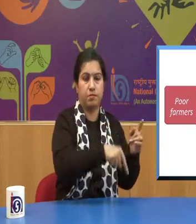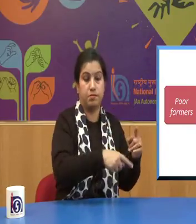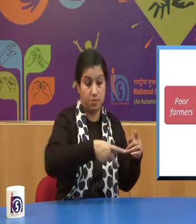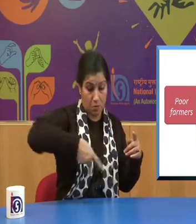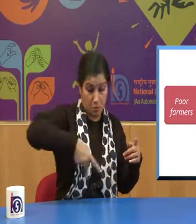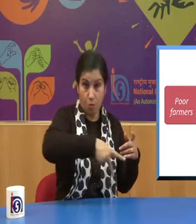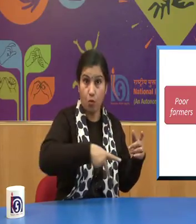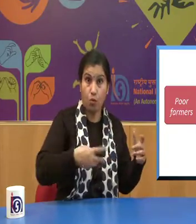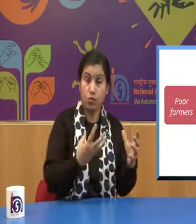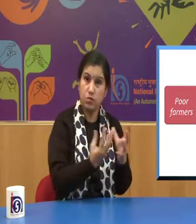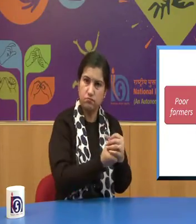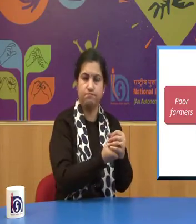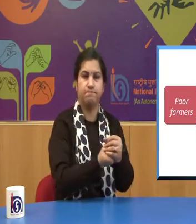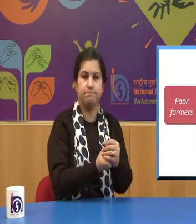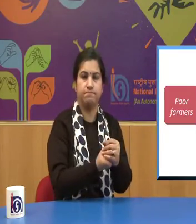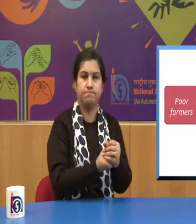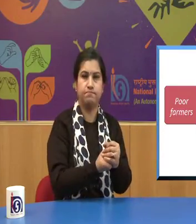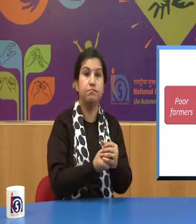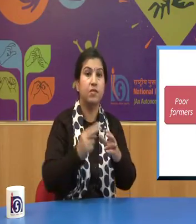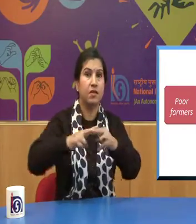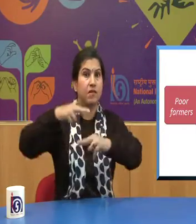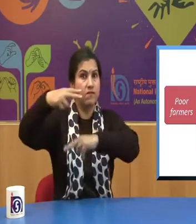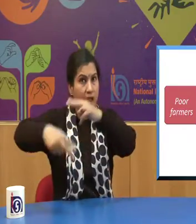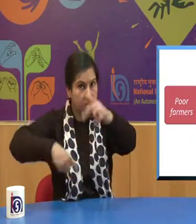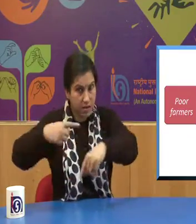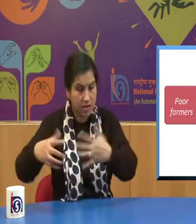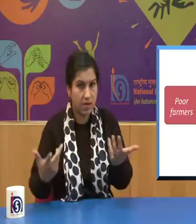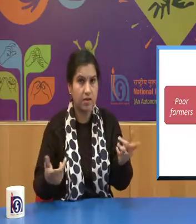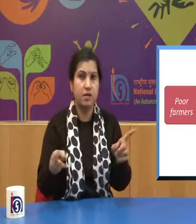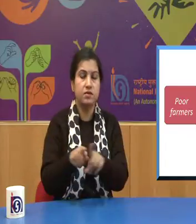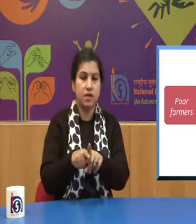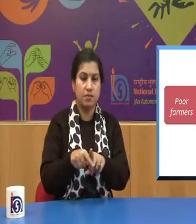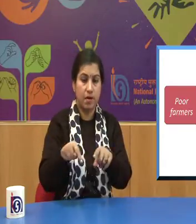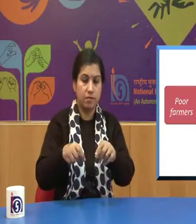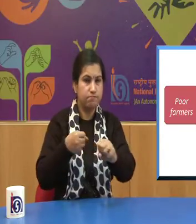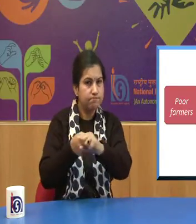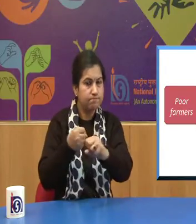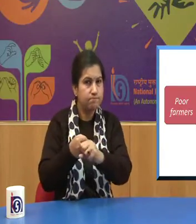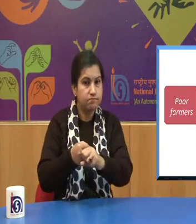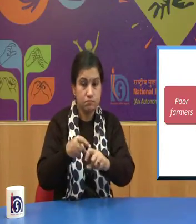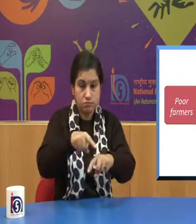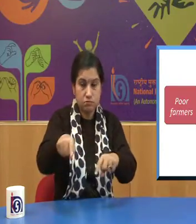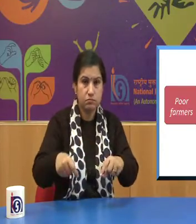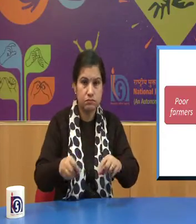and sannyasis attacked factories and occupied the cash,